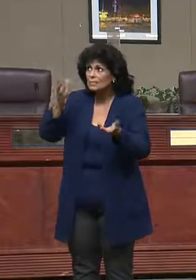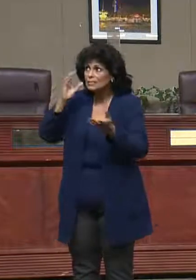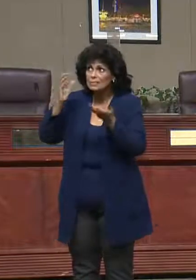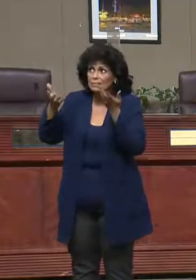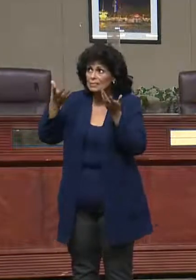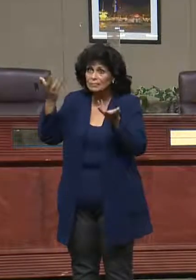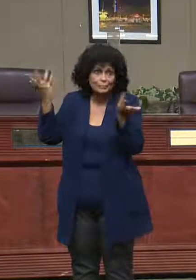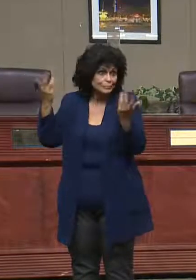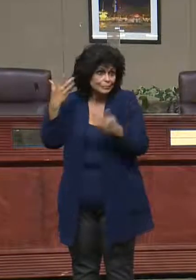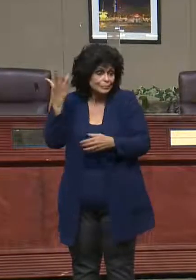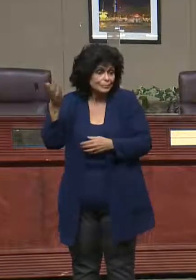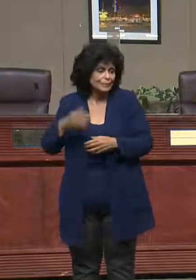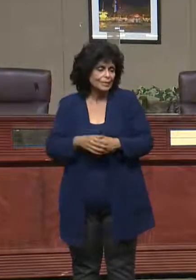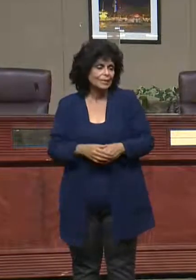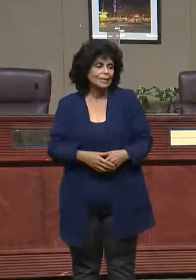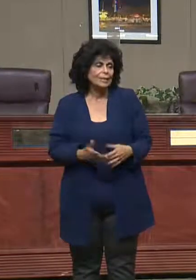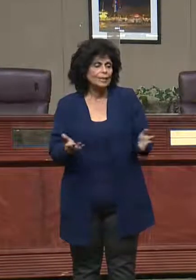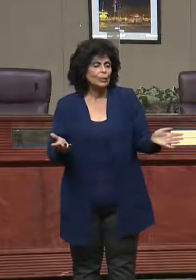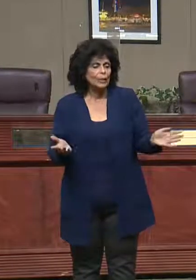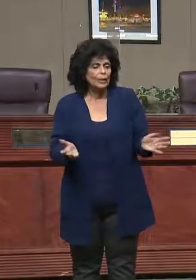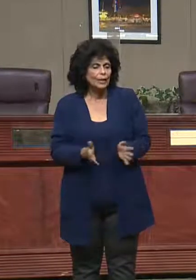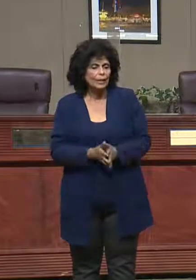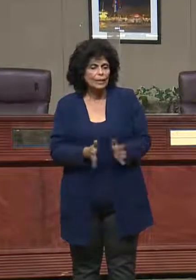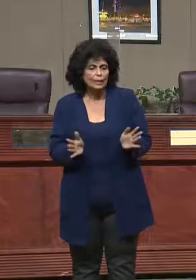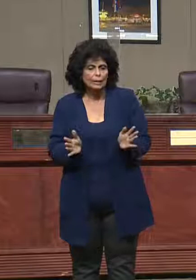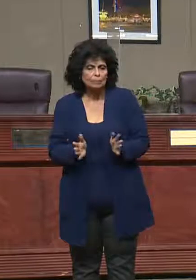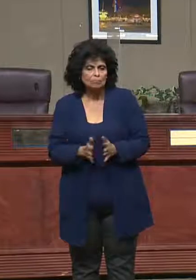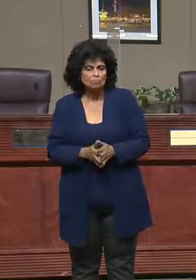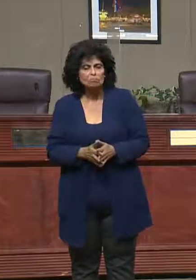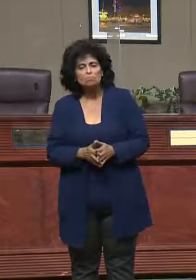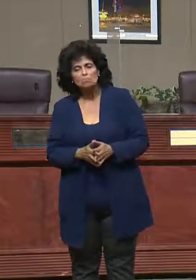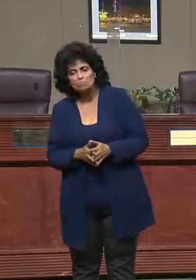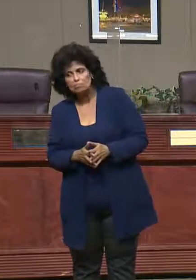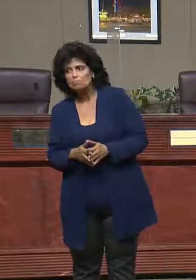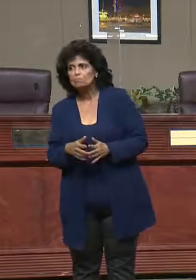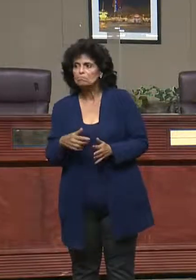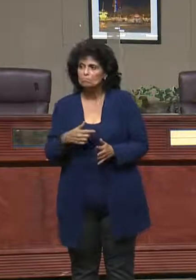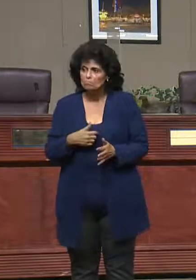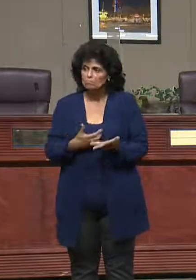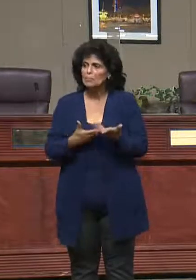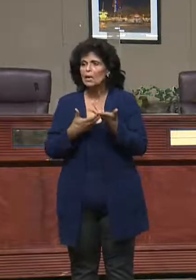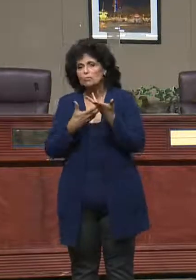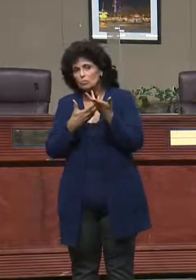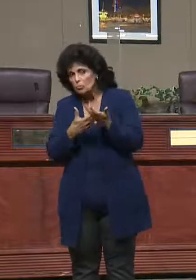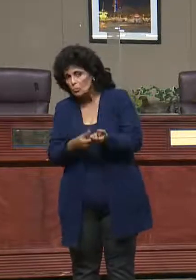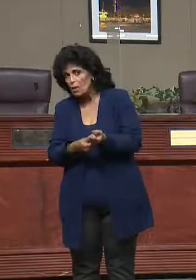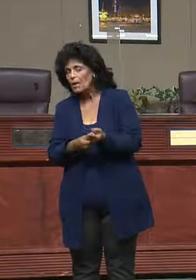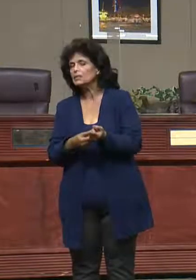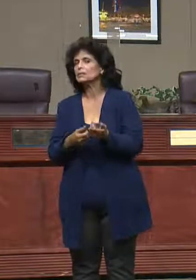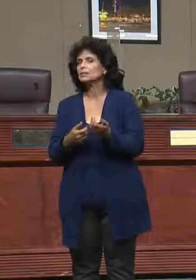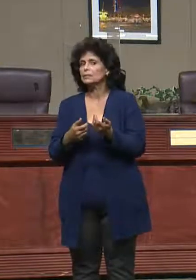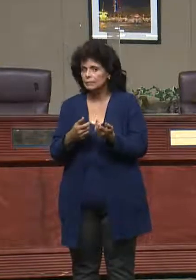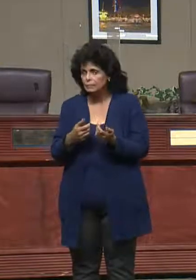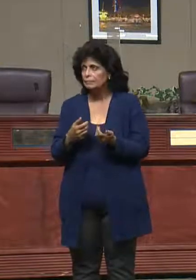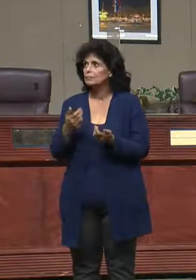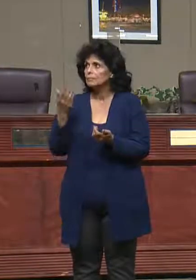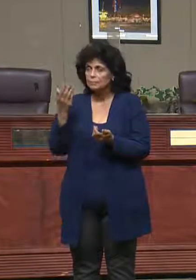You know, I trust that, you know, our elected leaders will do the right thing. And I'm going to use the